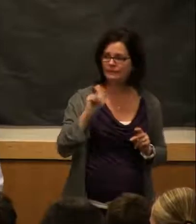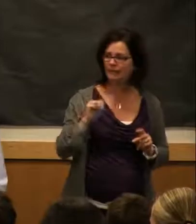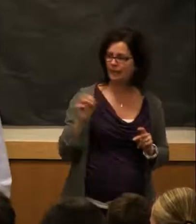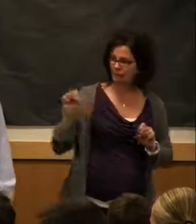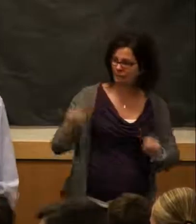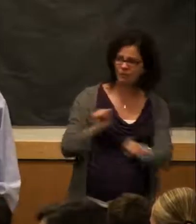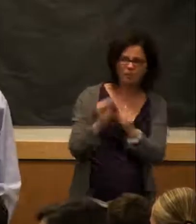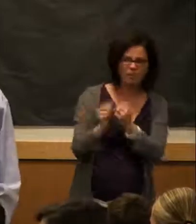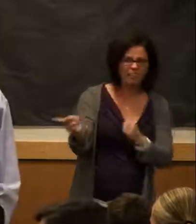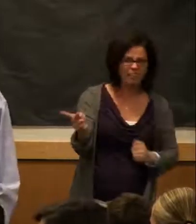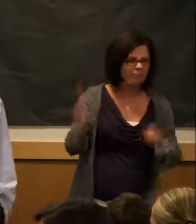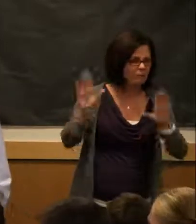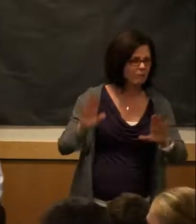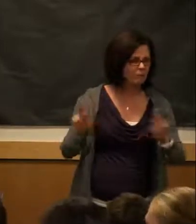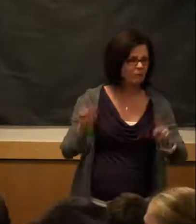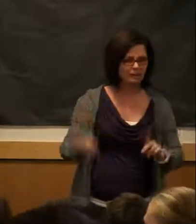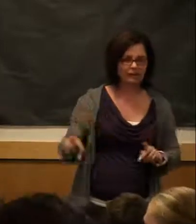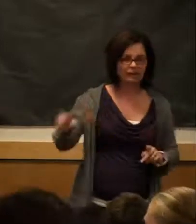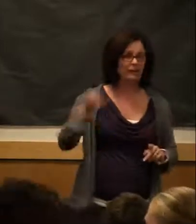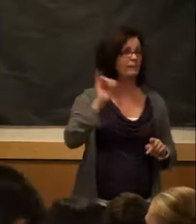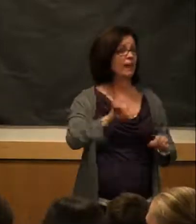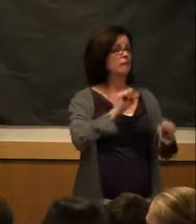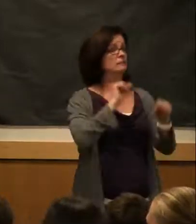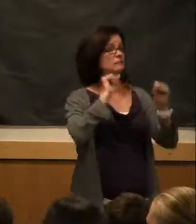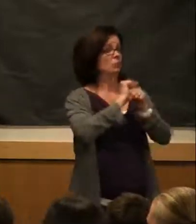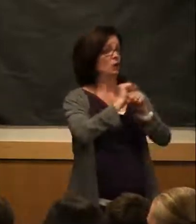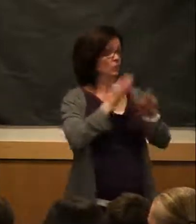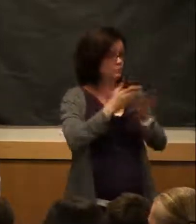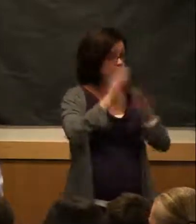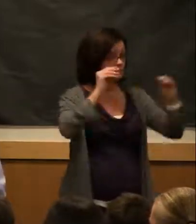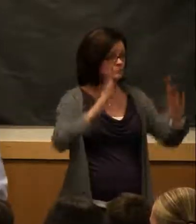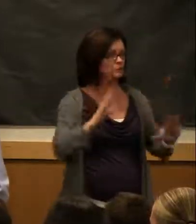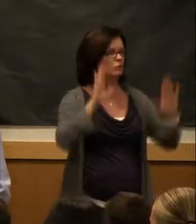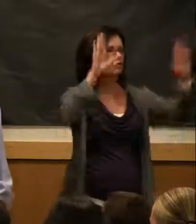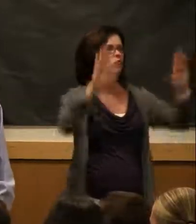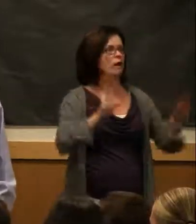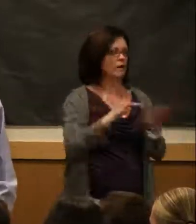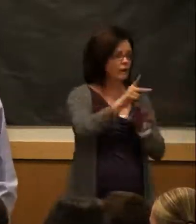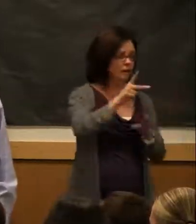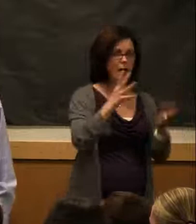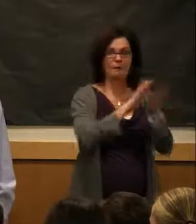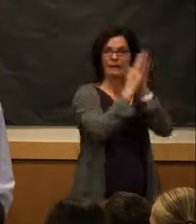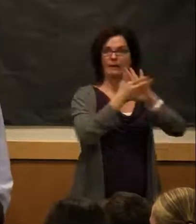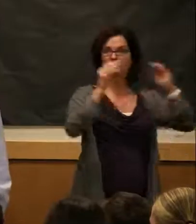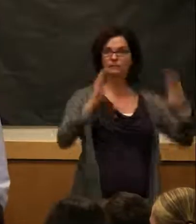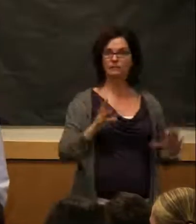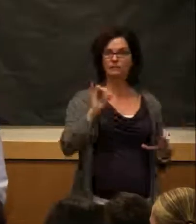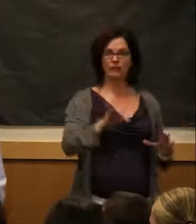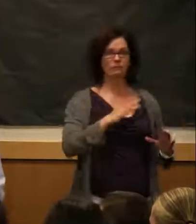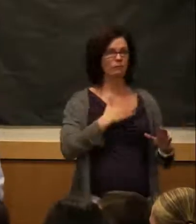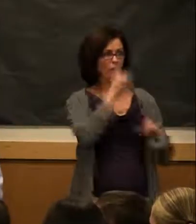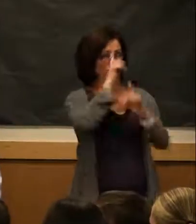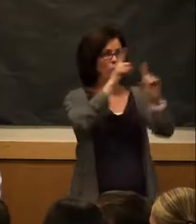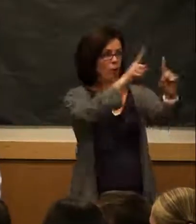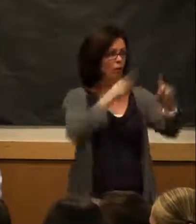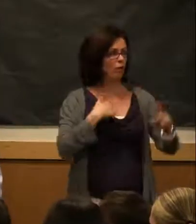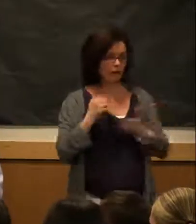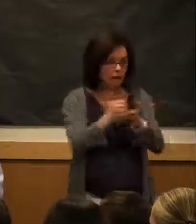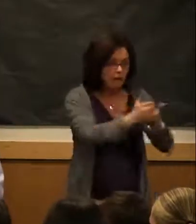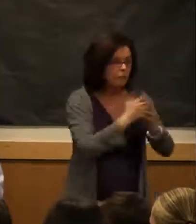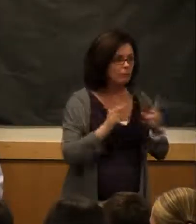was a great, great profession. I got to be a teacher like I always wanted to be. I was helping